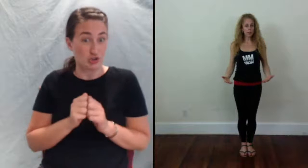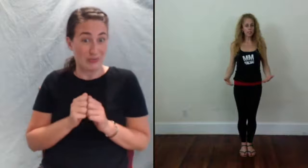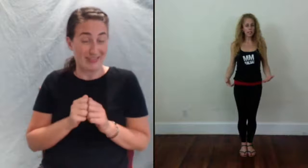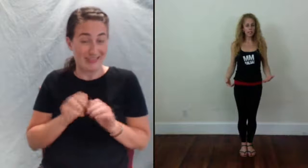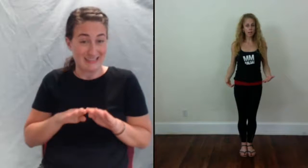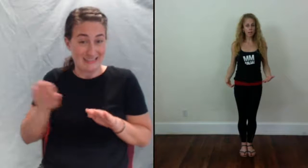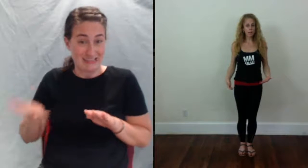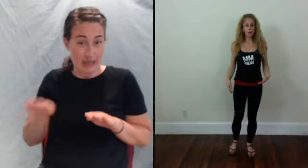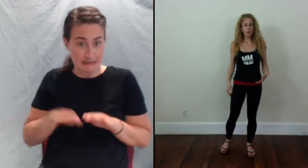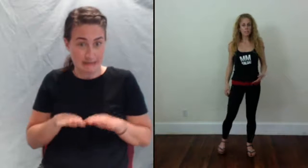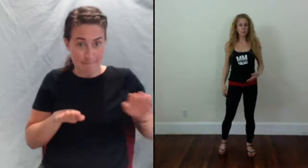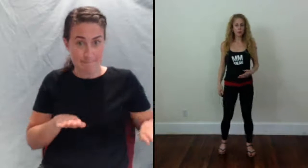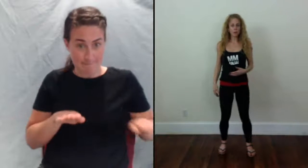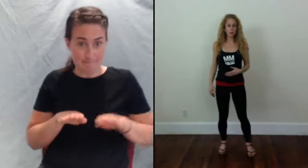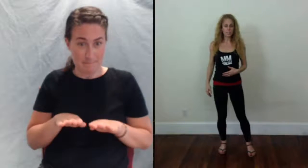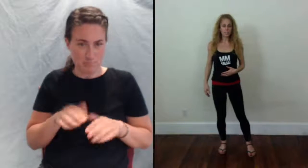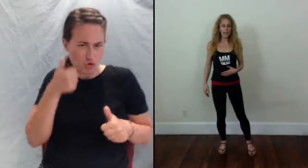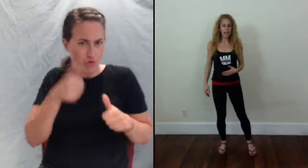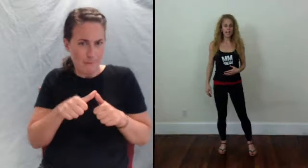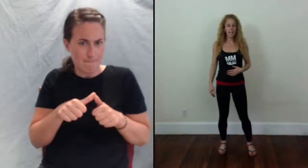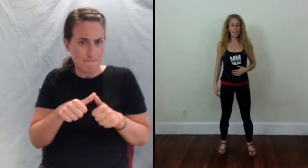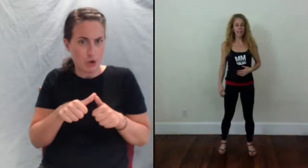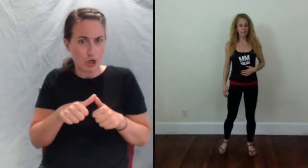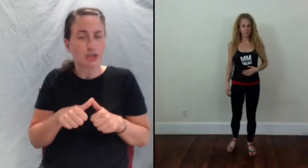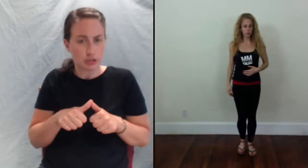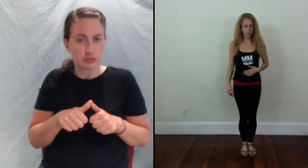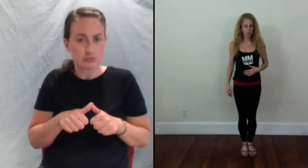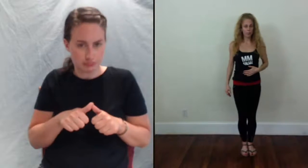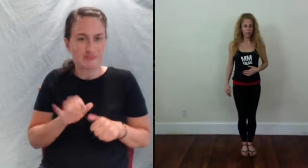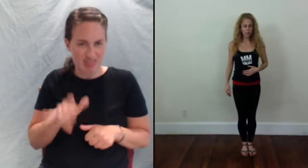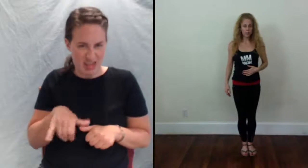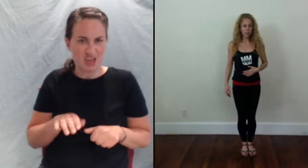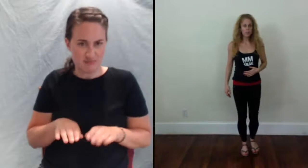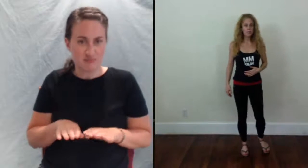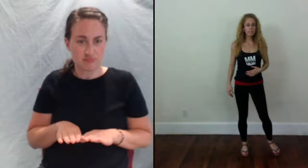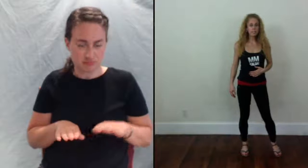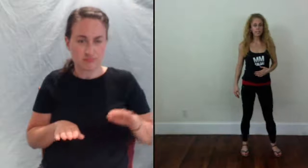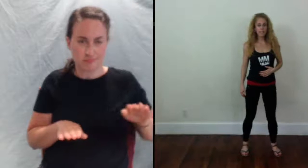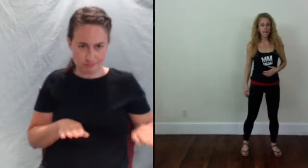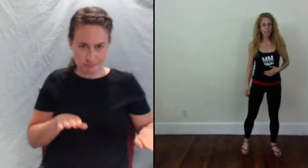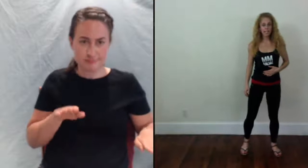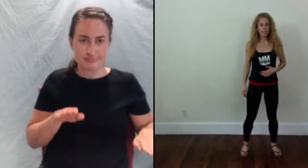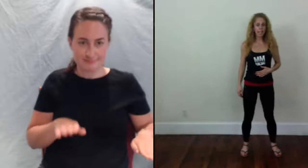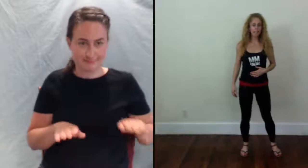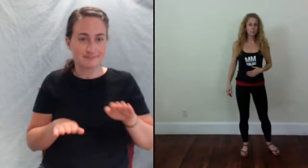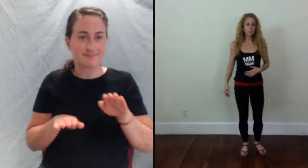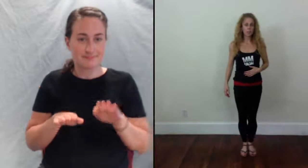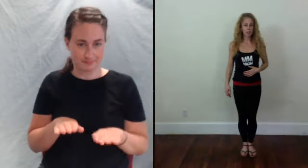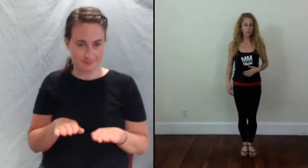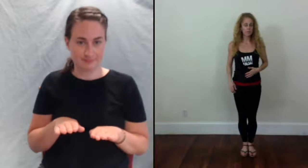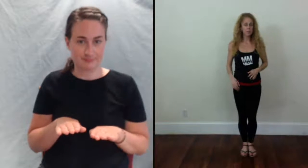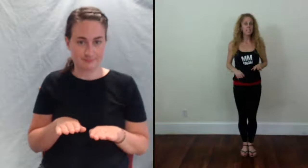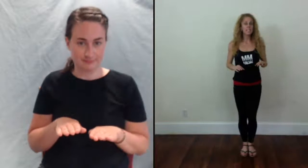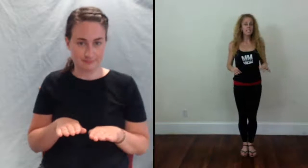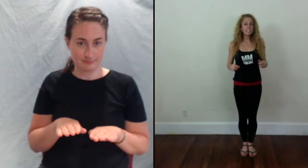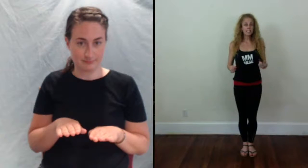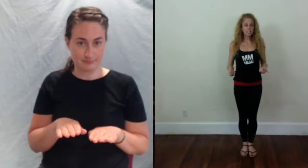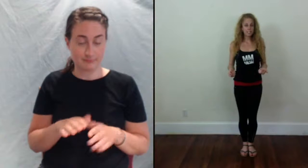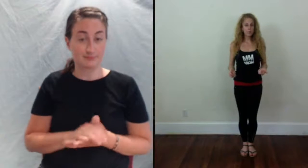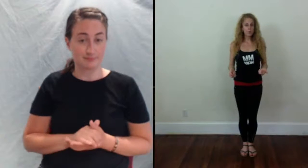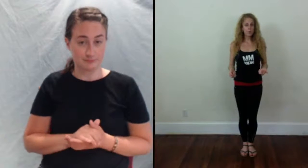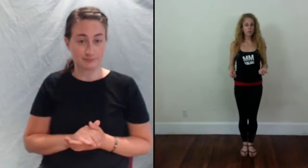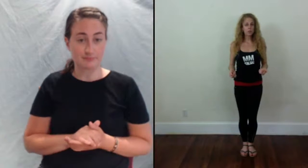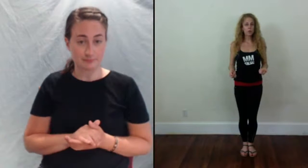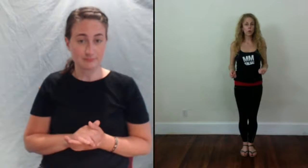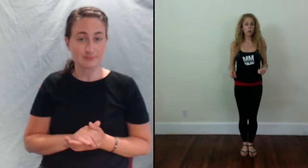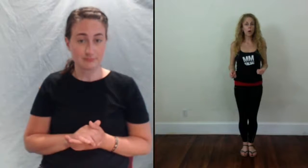remember first our side step. We step out to the side and together, and we step side and together. This is